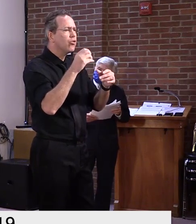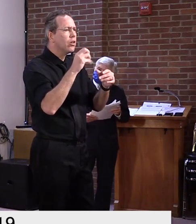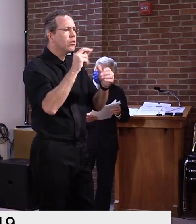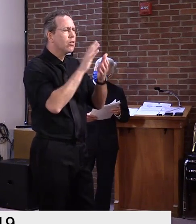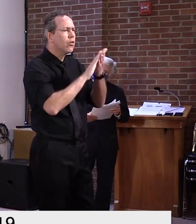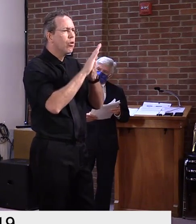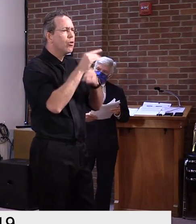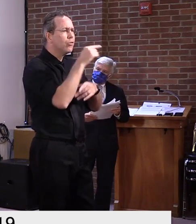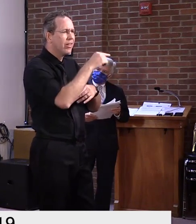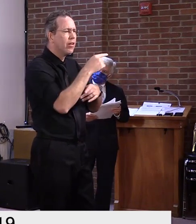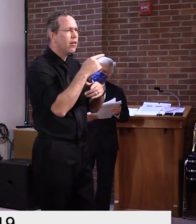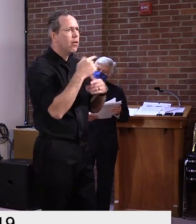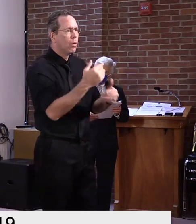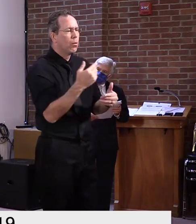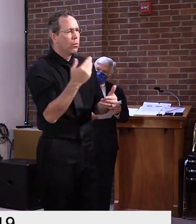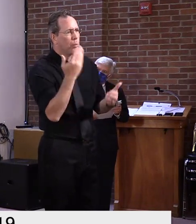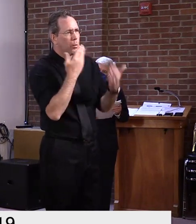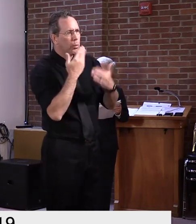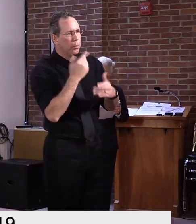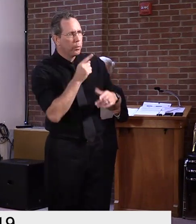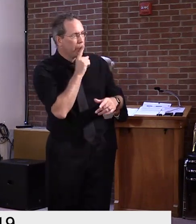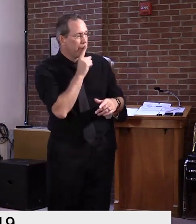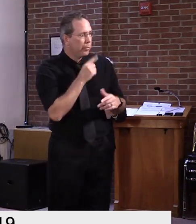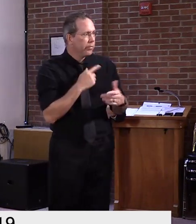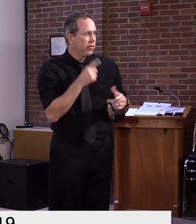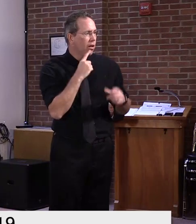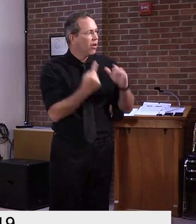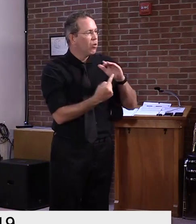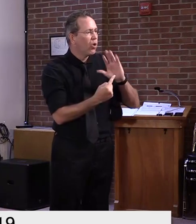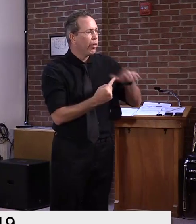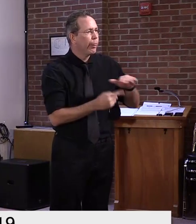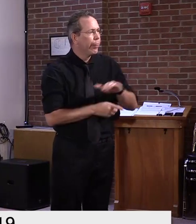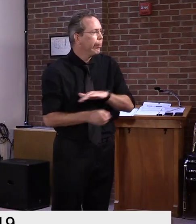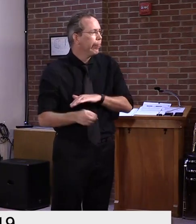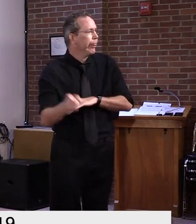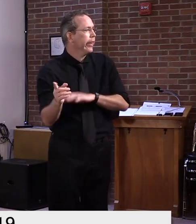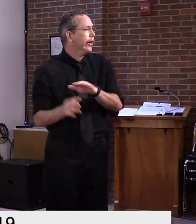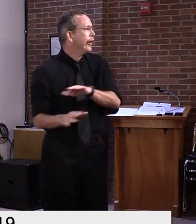haven't heard. I haven't heard about that specifically,